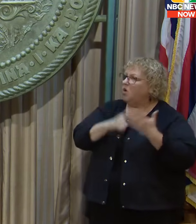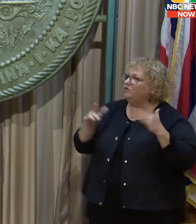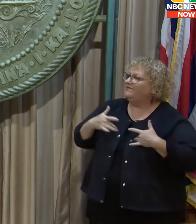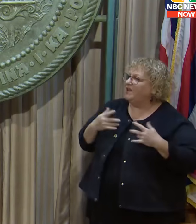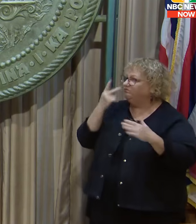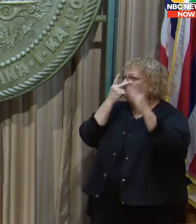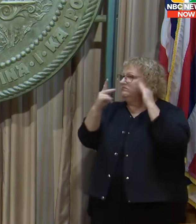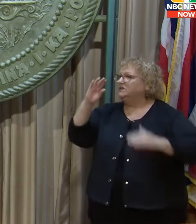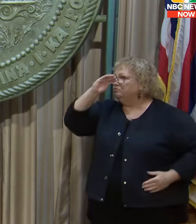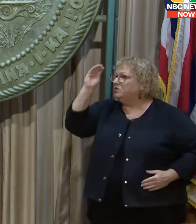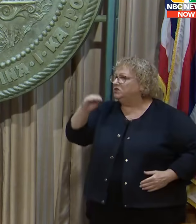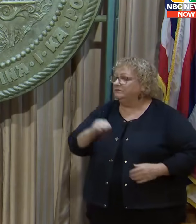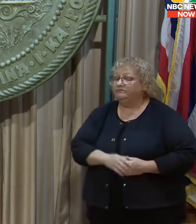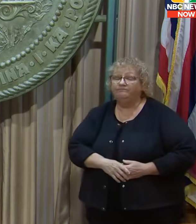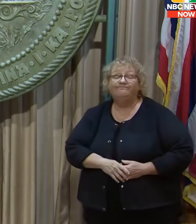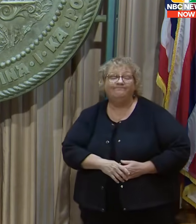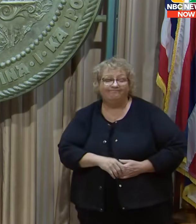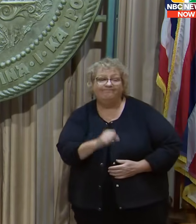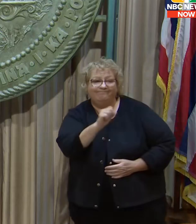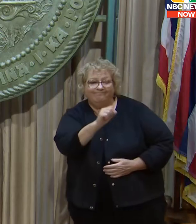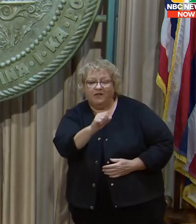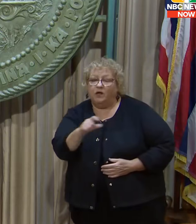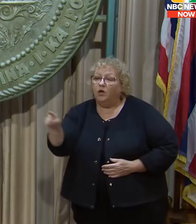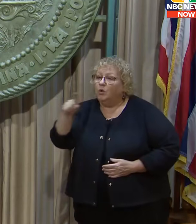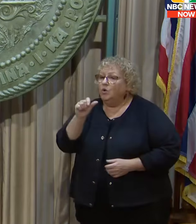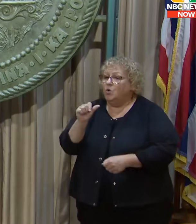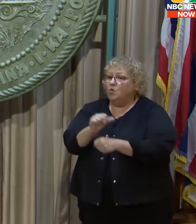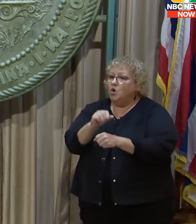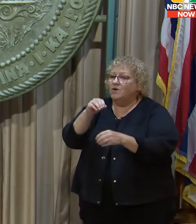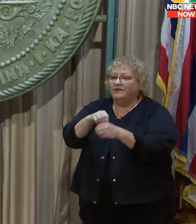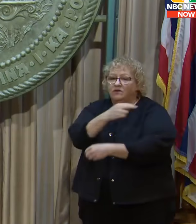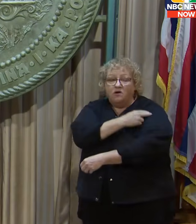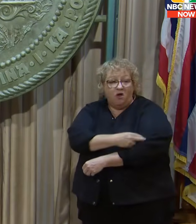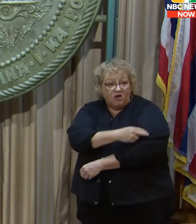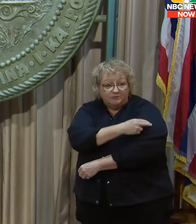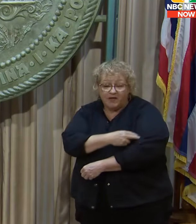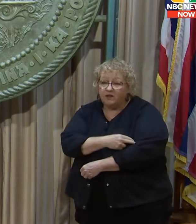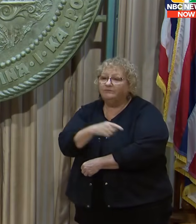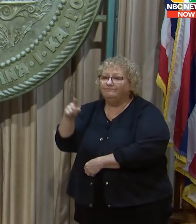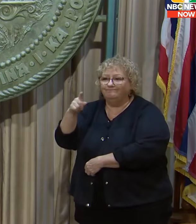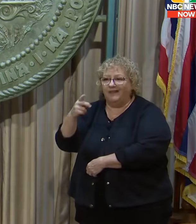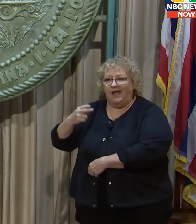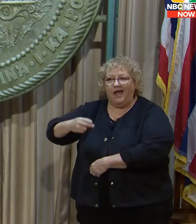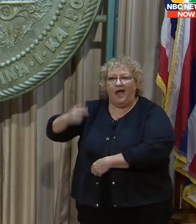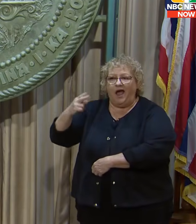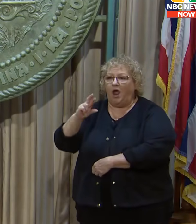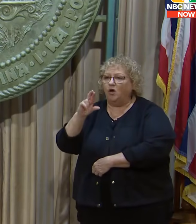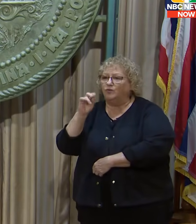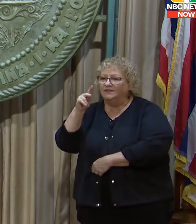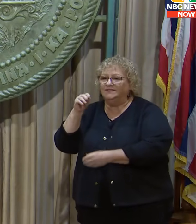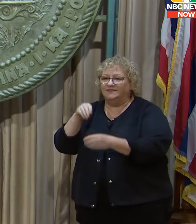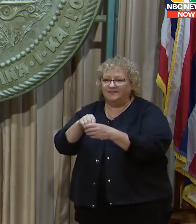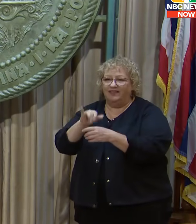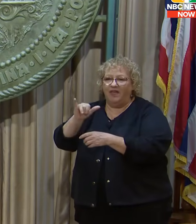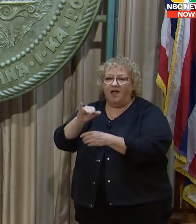Well, we recognize healthcare workers, those on the front lines, are at increased risk of disease. In fact,